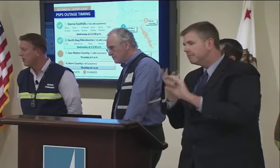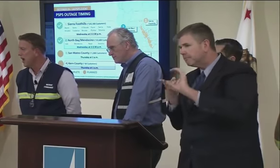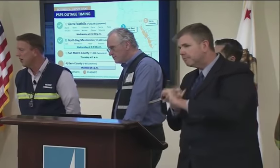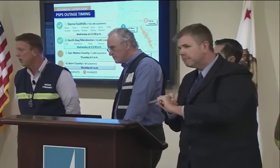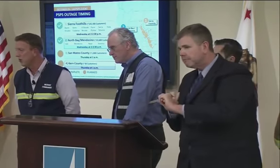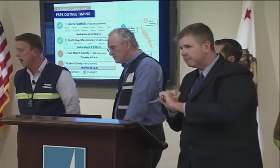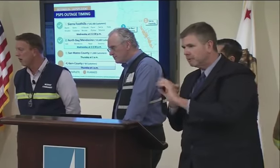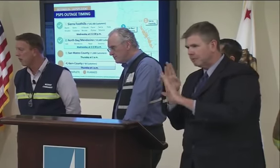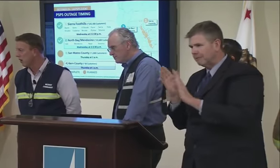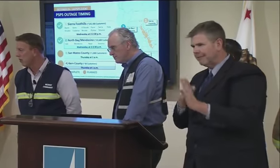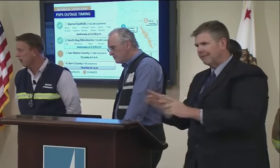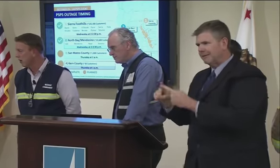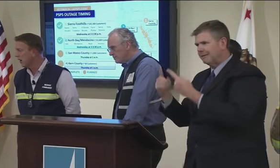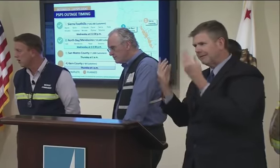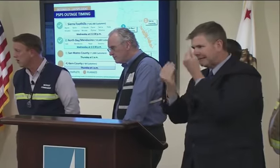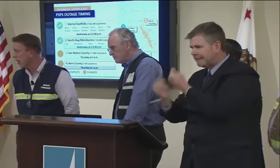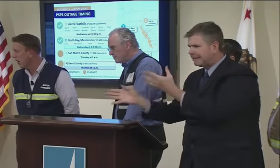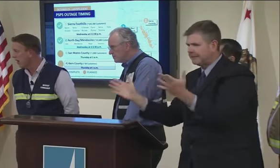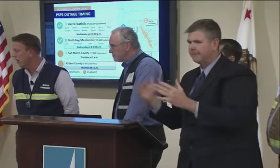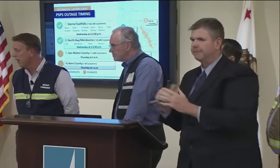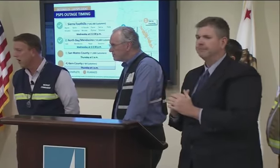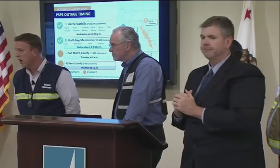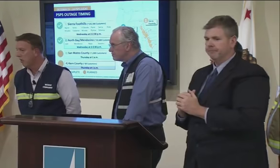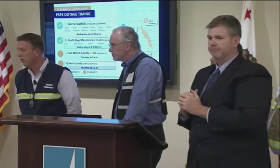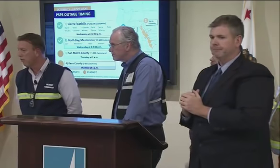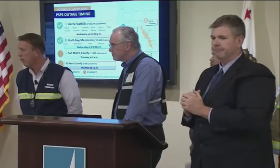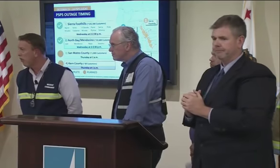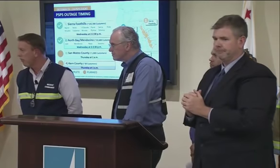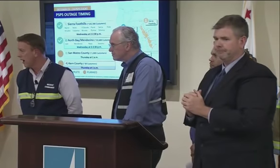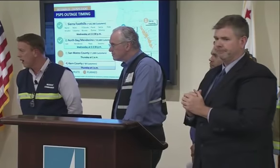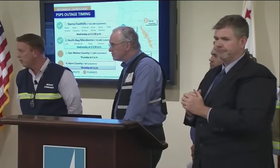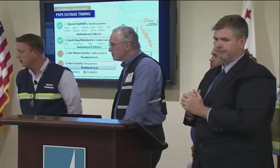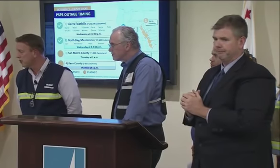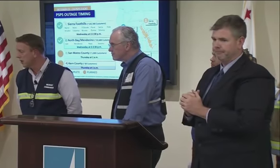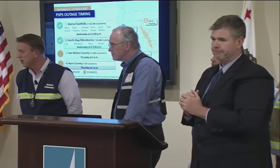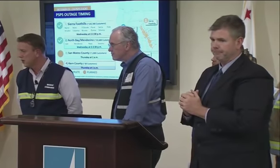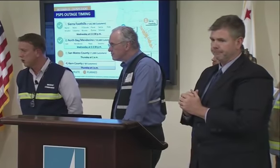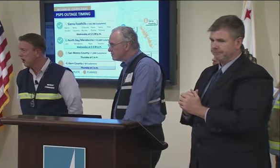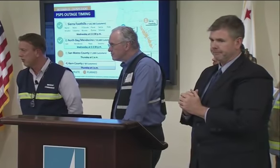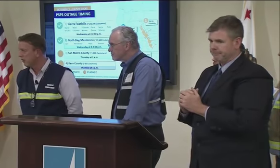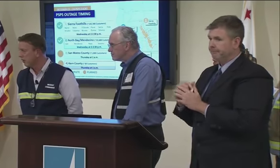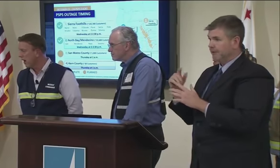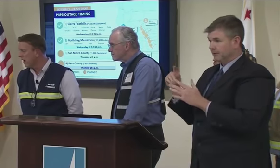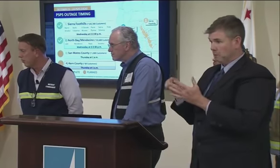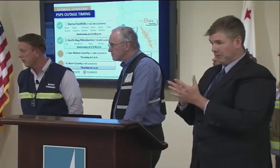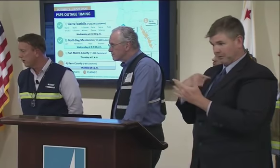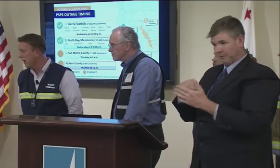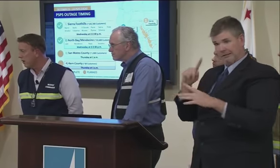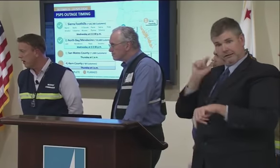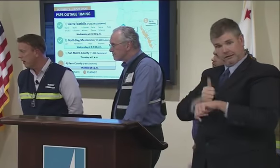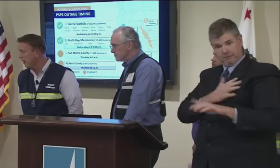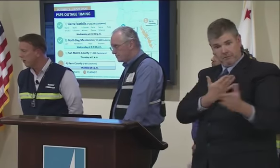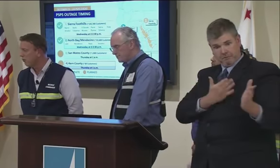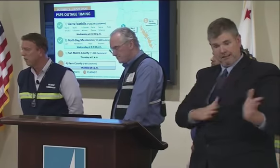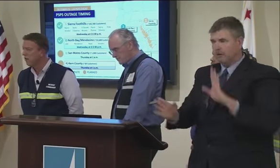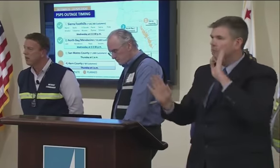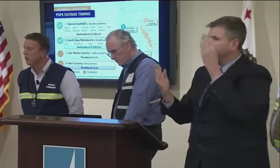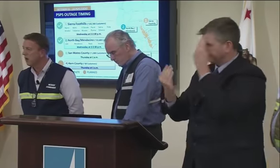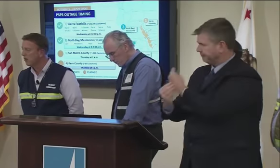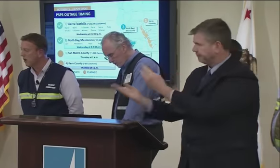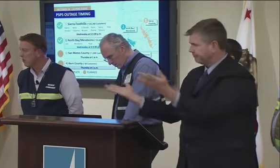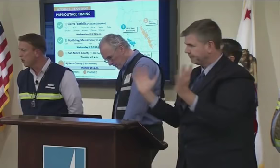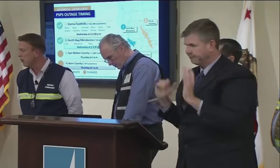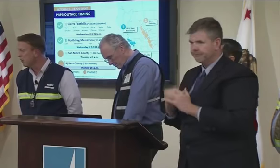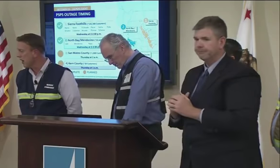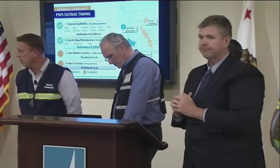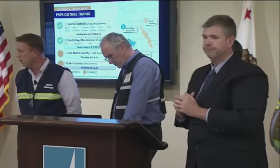we intend to execute and shut off. But there's always that opportunity to adjust the plan in real time. That's what the team